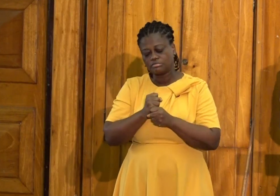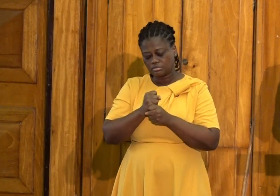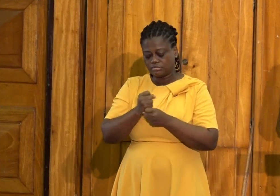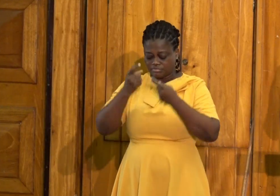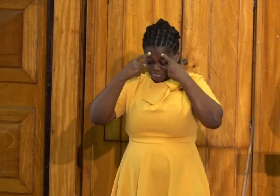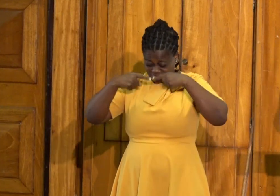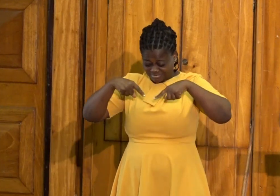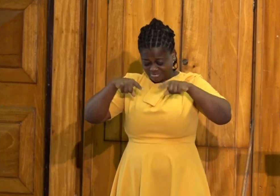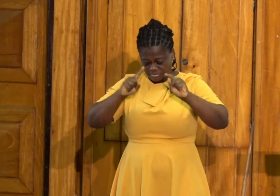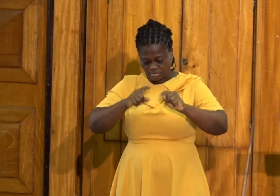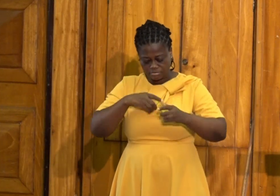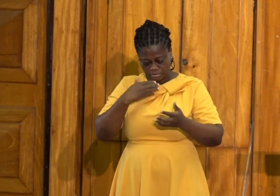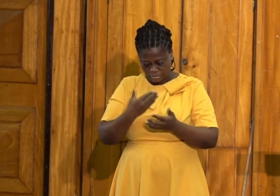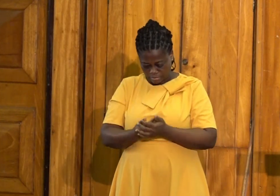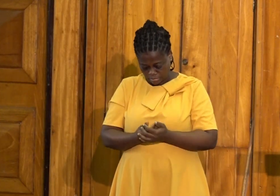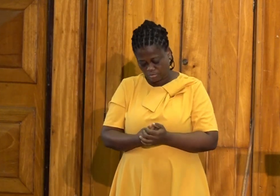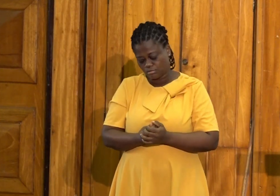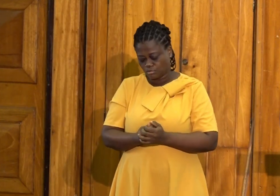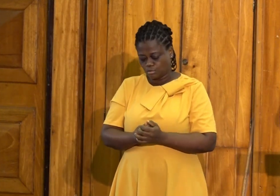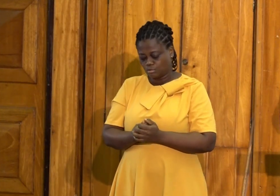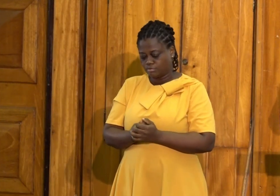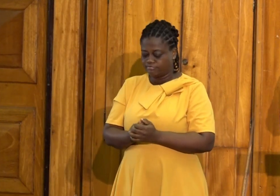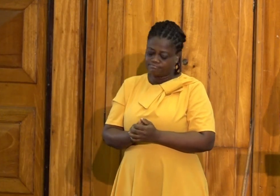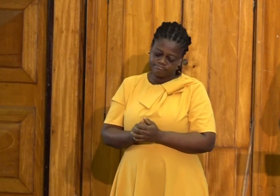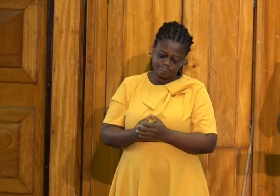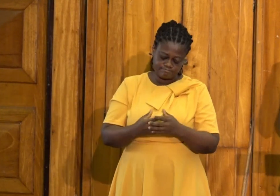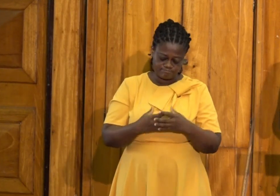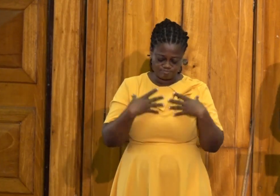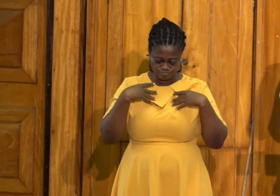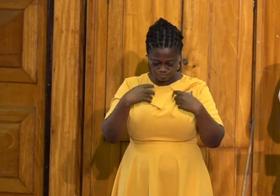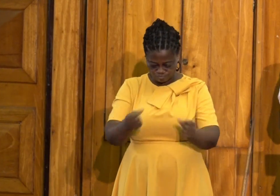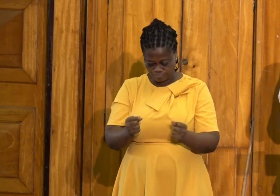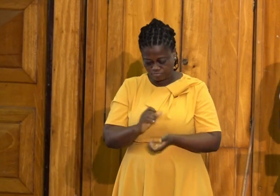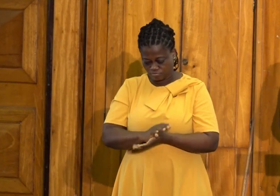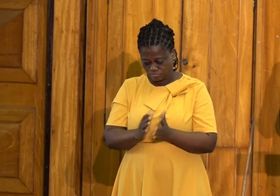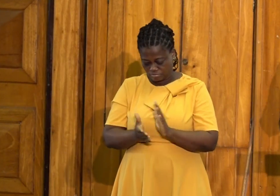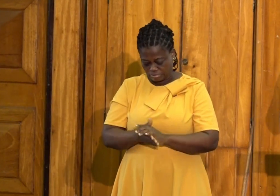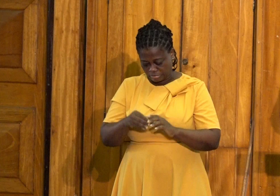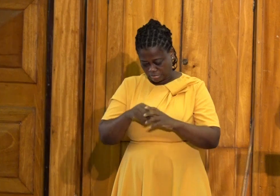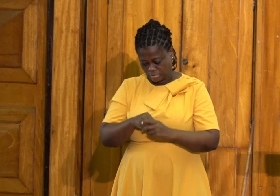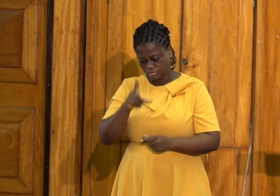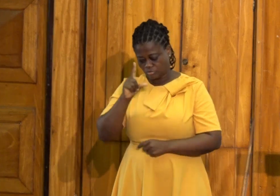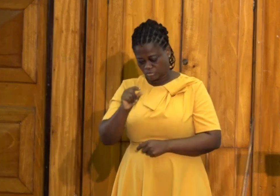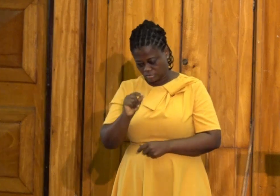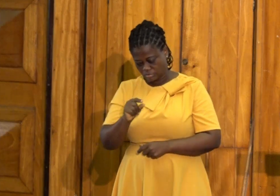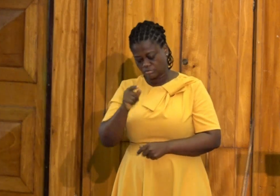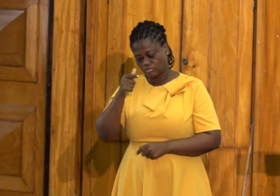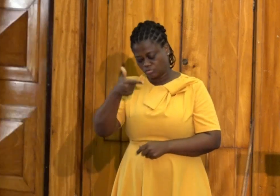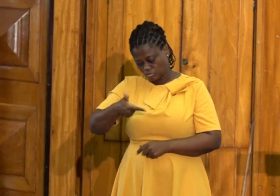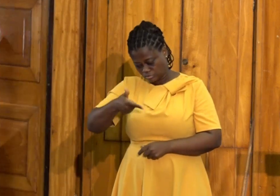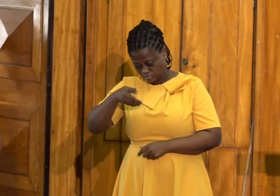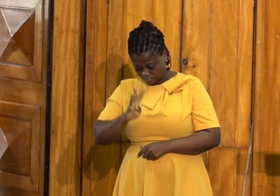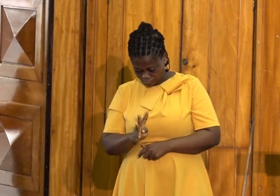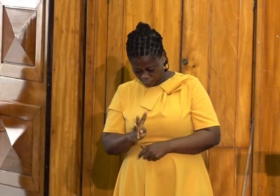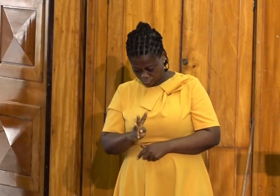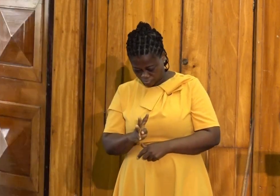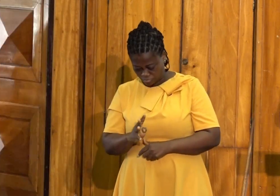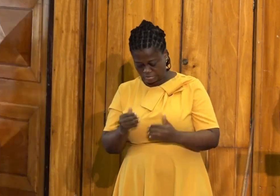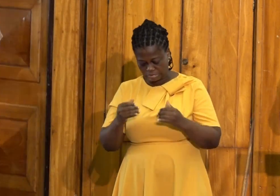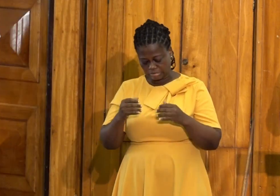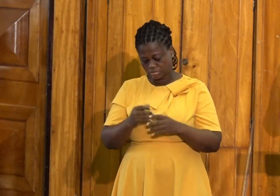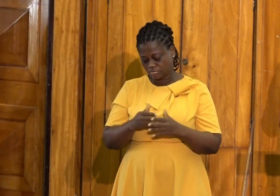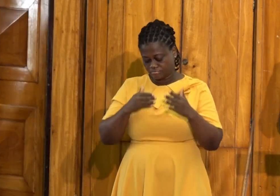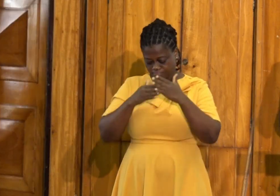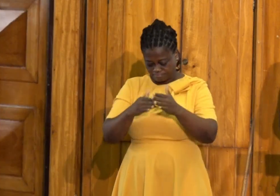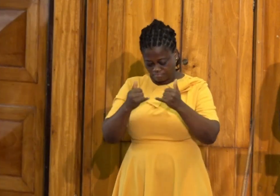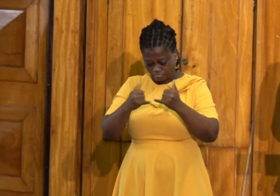rate in 2024. However, the national guidelines not only emphasize treatment, but